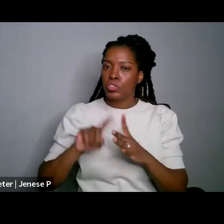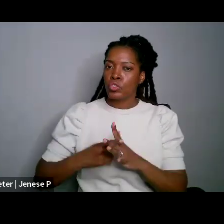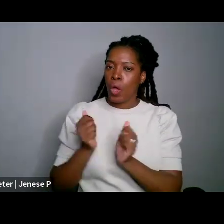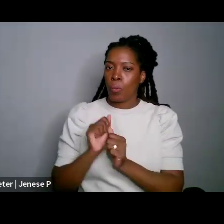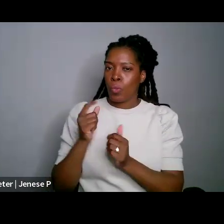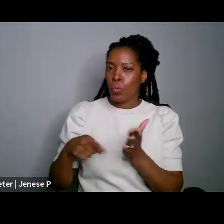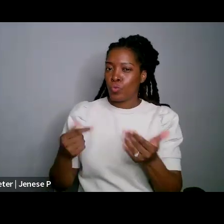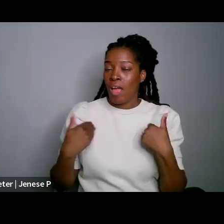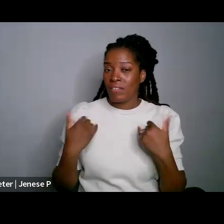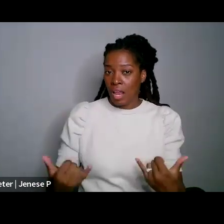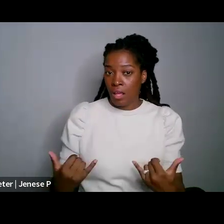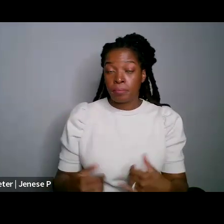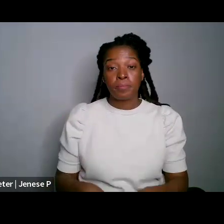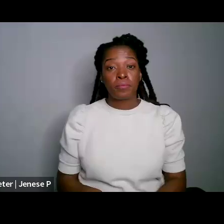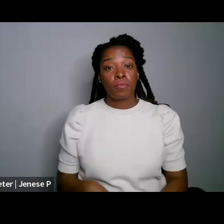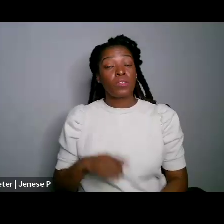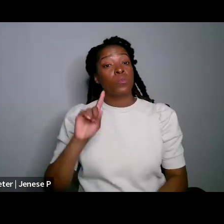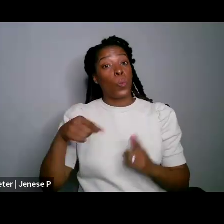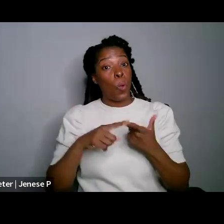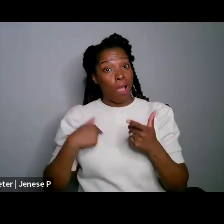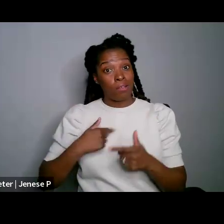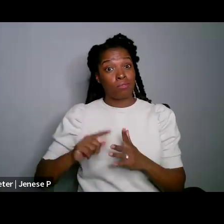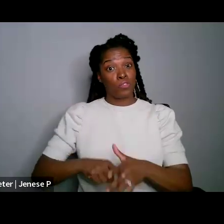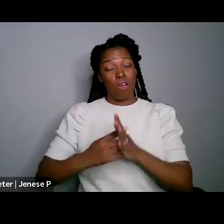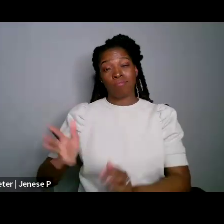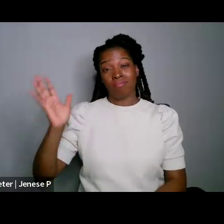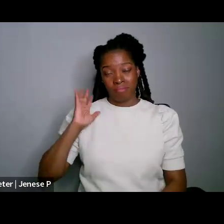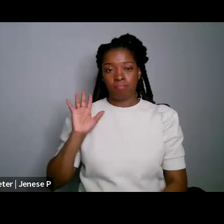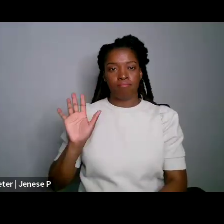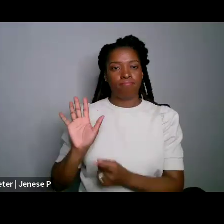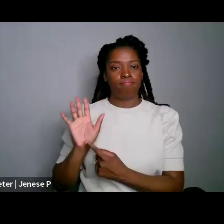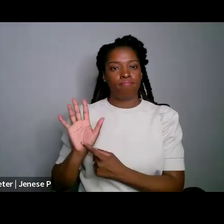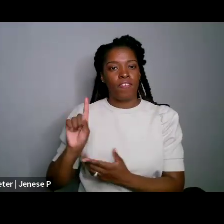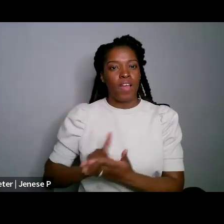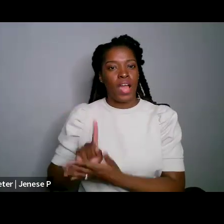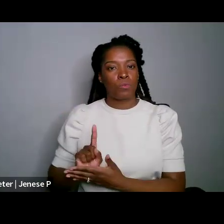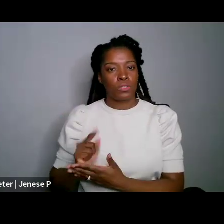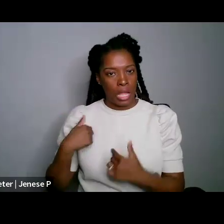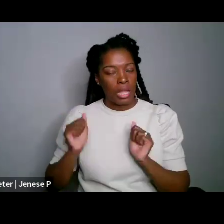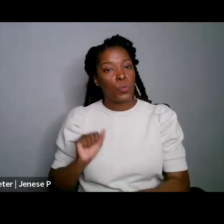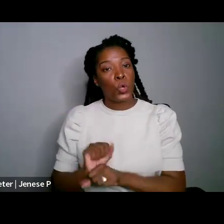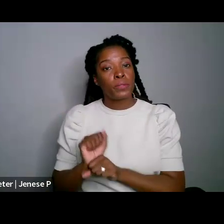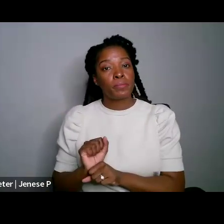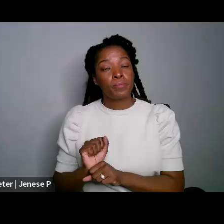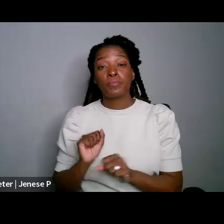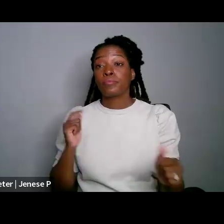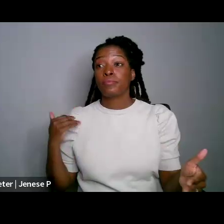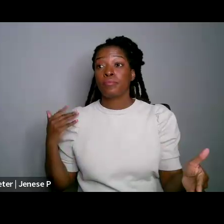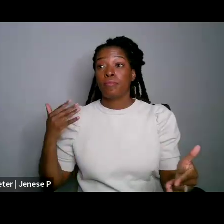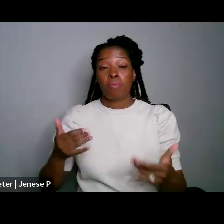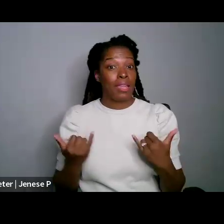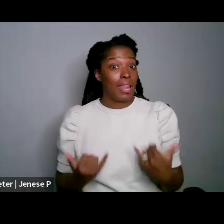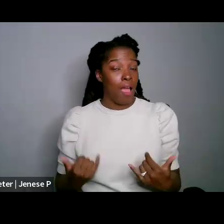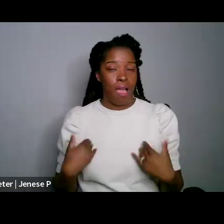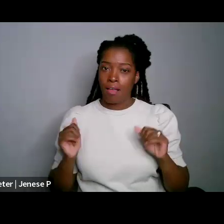said, I had 5 hours a week that I could work. I don't have 5 hours now. I'm able to work about 30 hours a